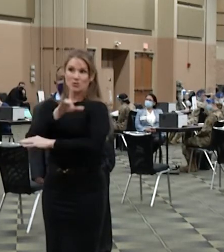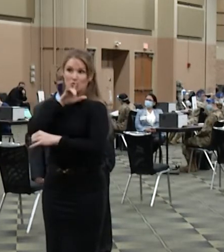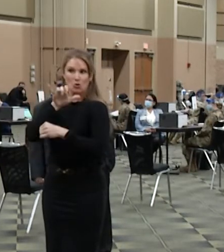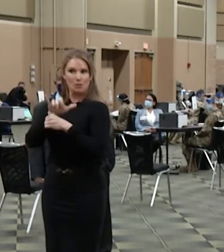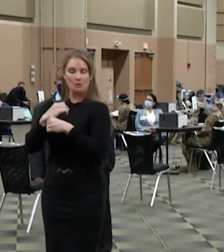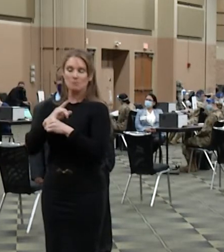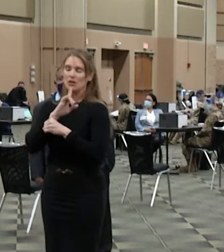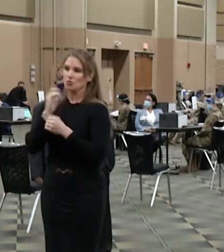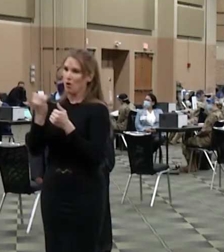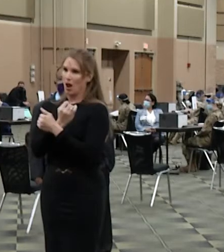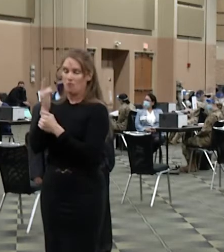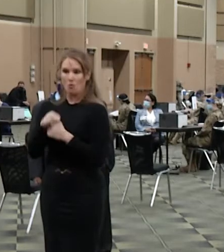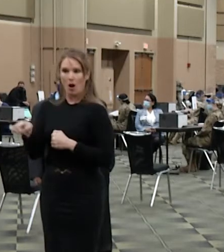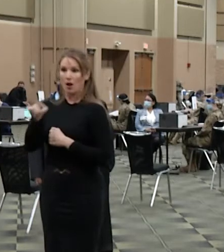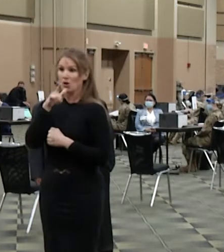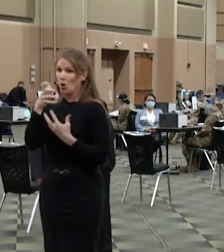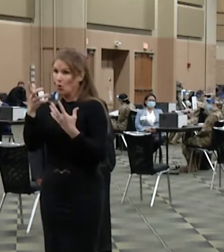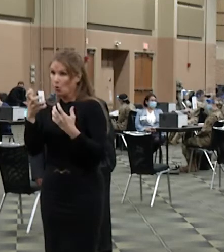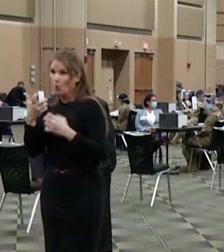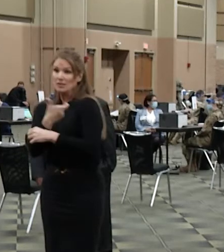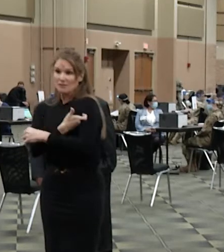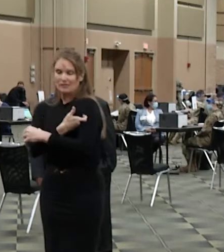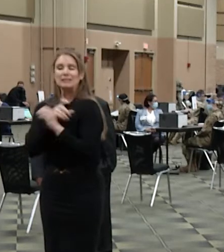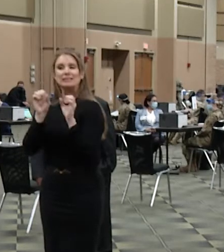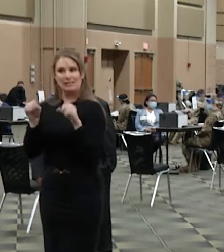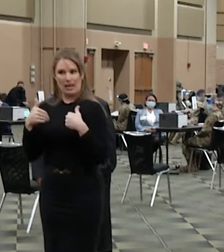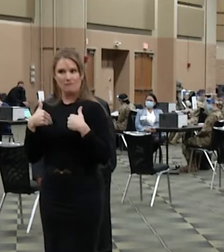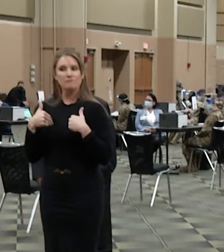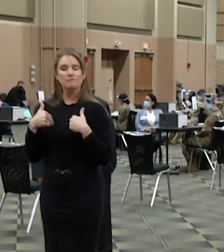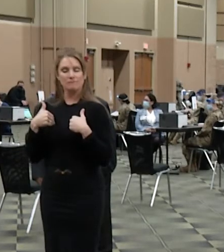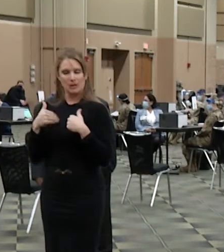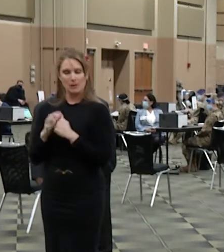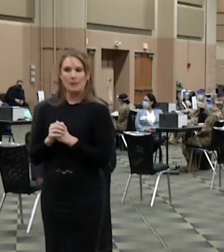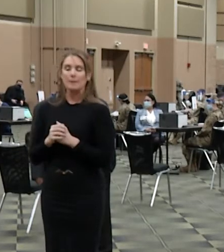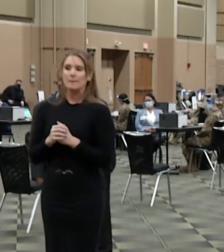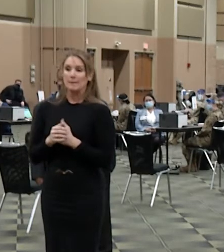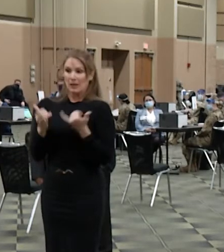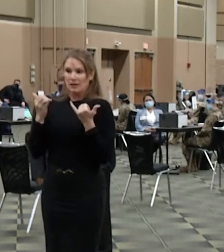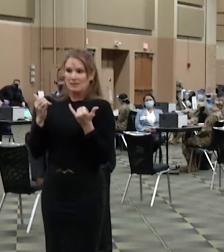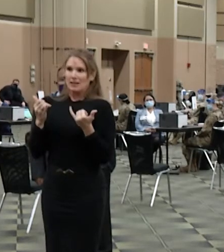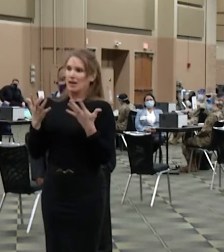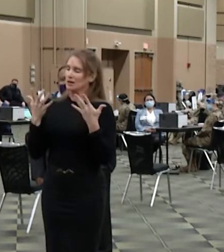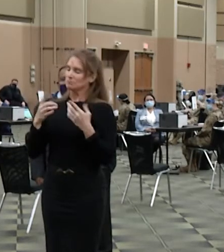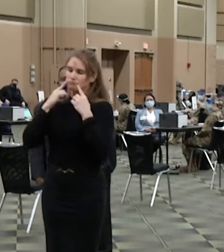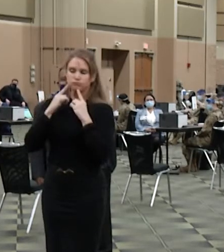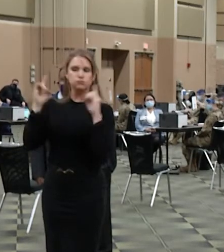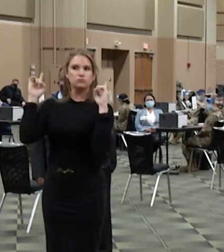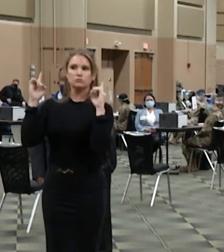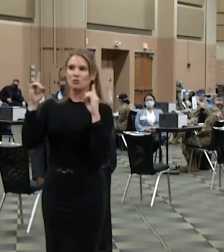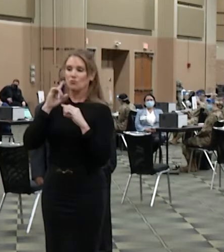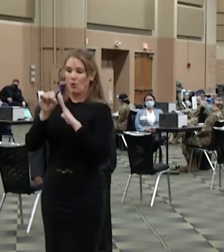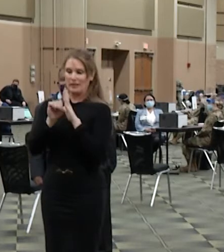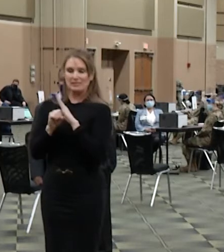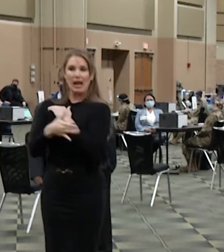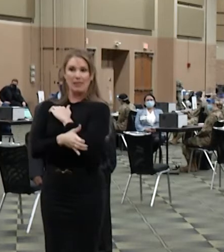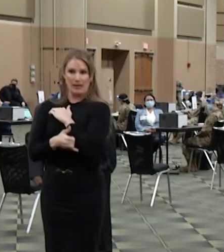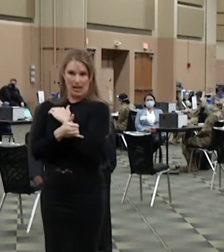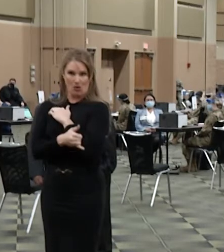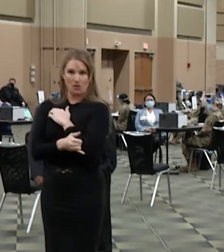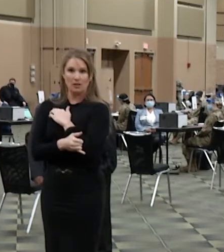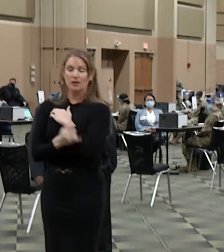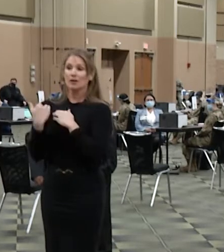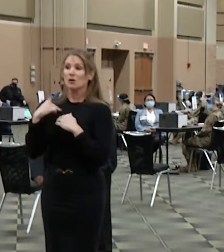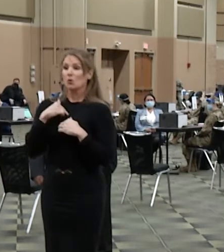ensuring that everyone who wants a vaccine will be able to get one. Today serves as a milestone for the state and the county as we open